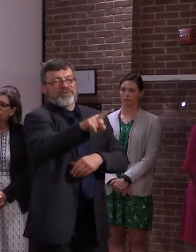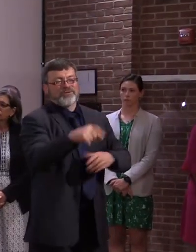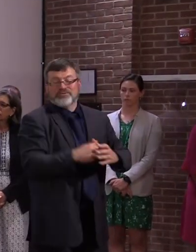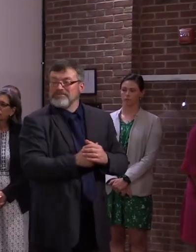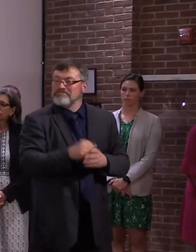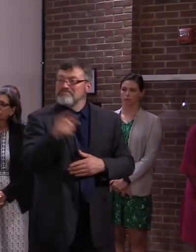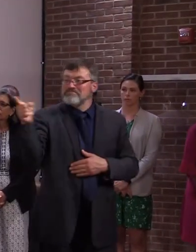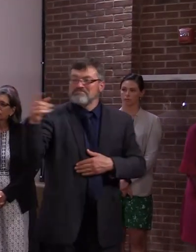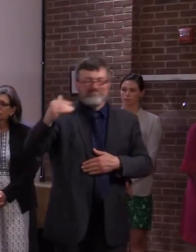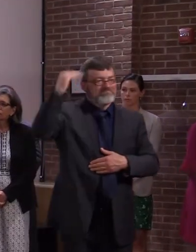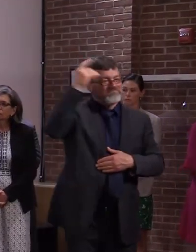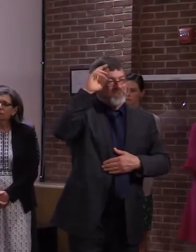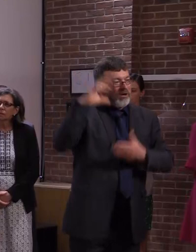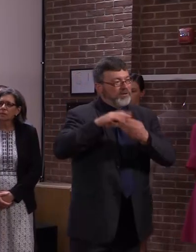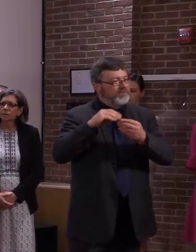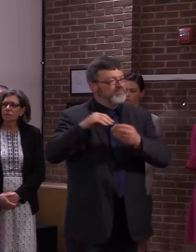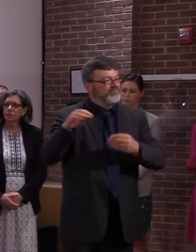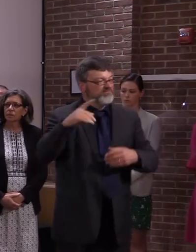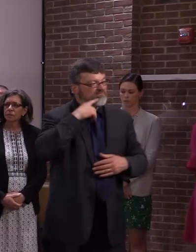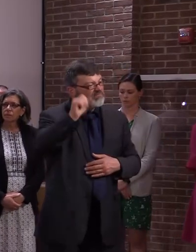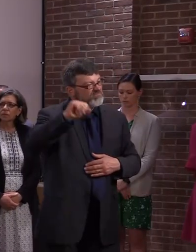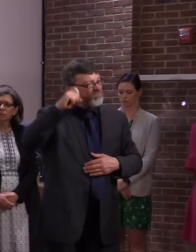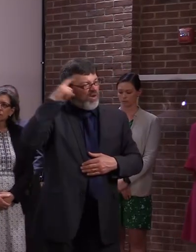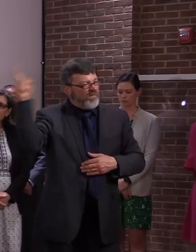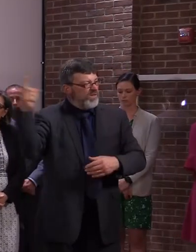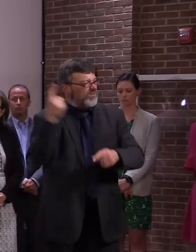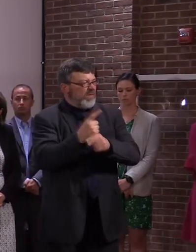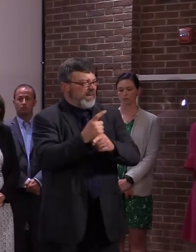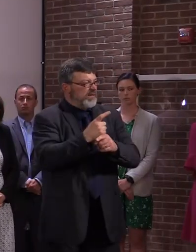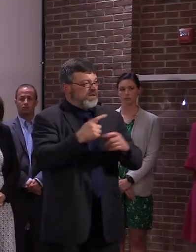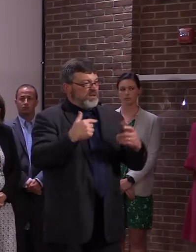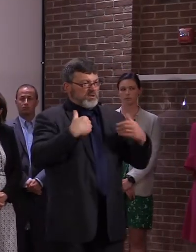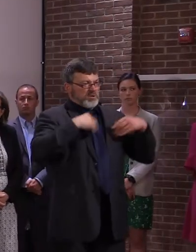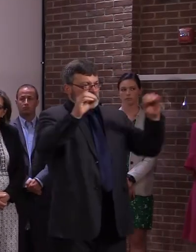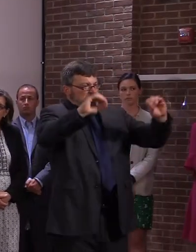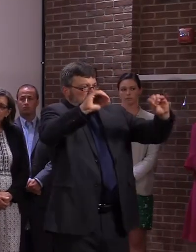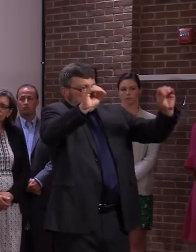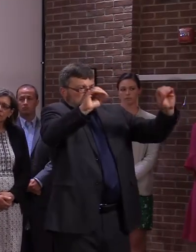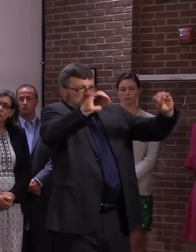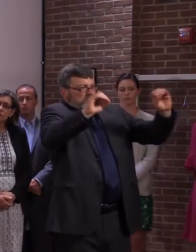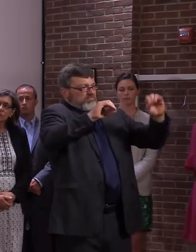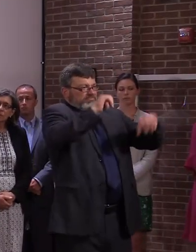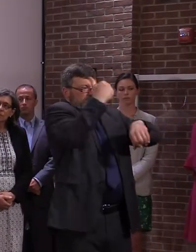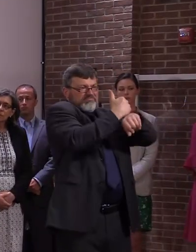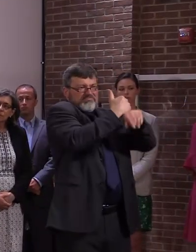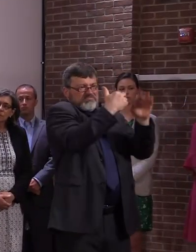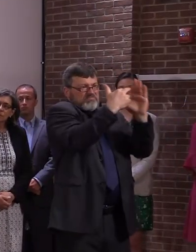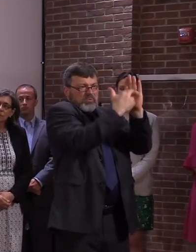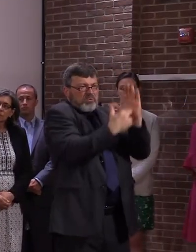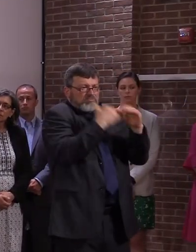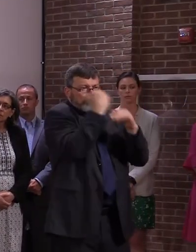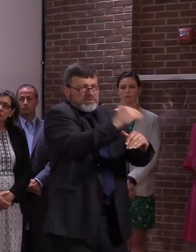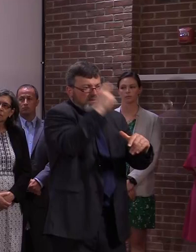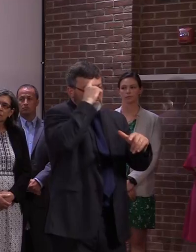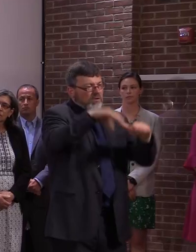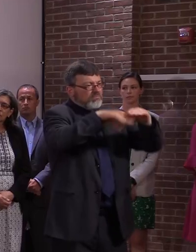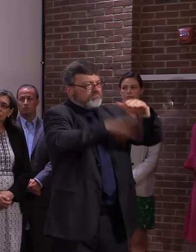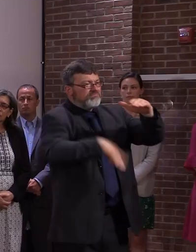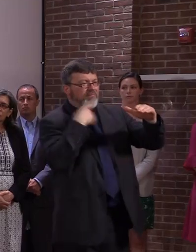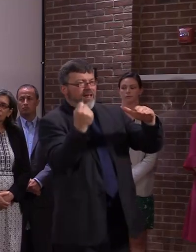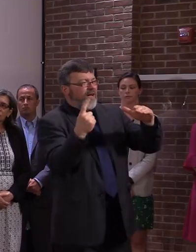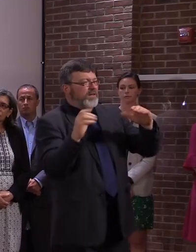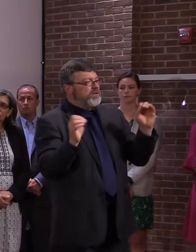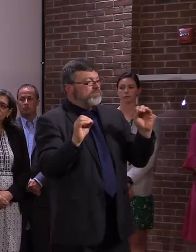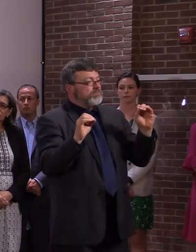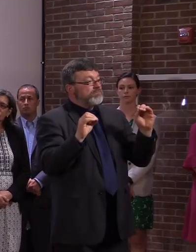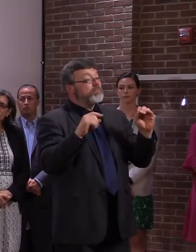The governor's correct. There are no absolute restrictions, but it is recommended